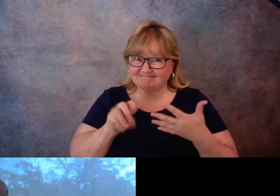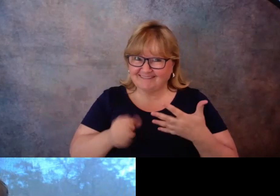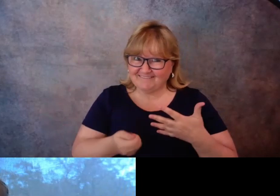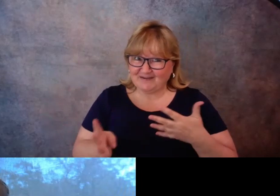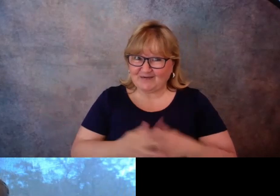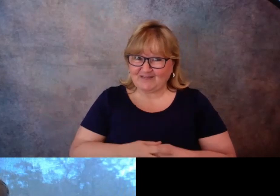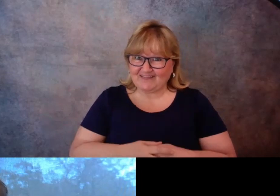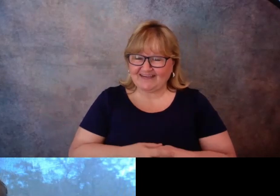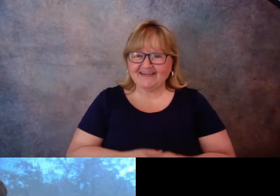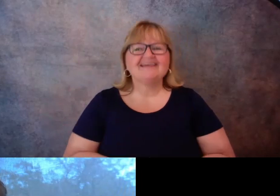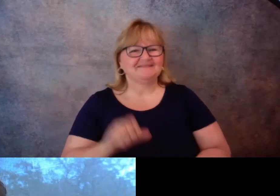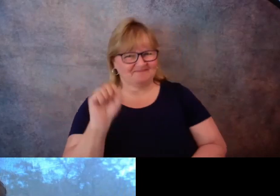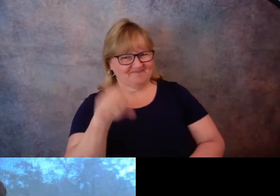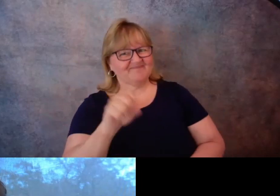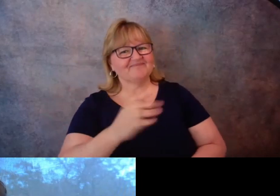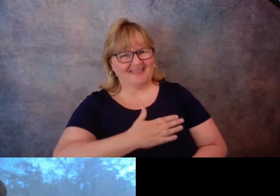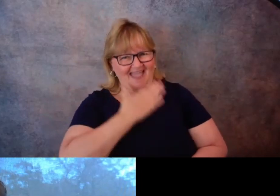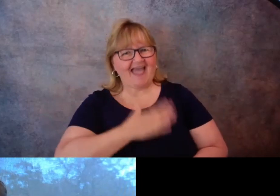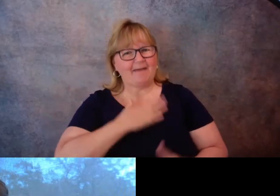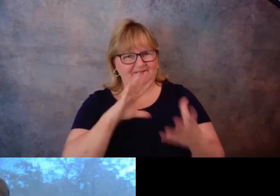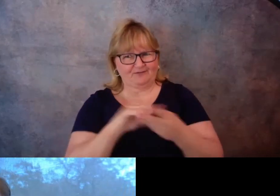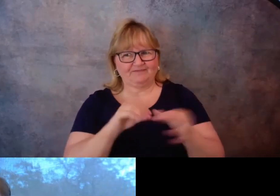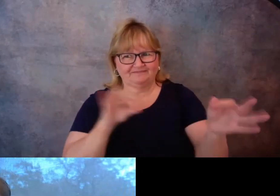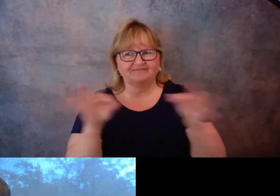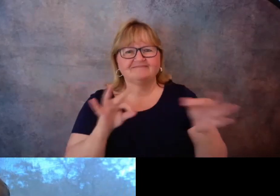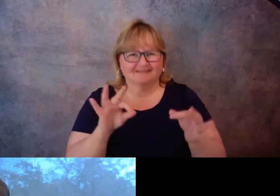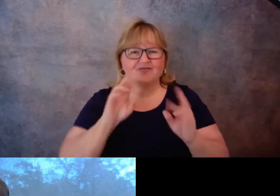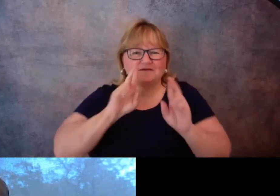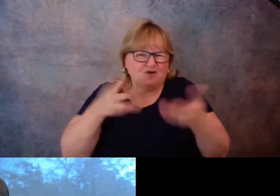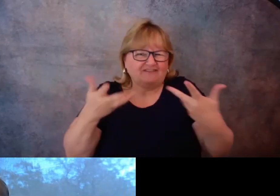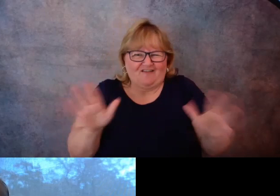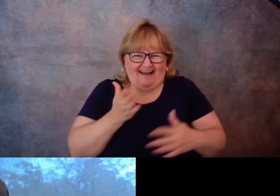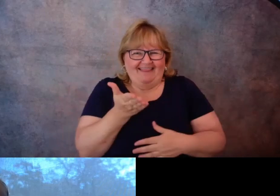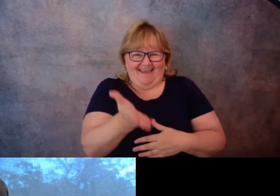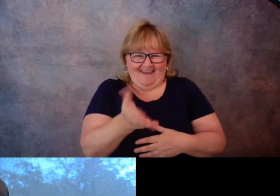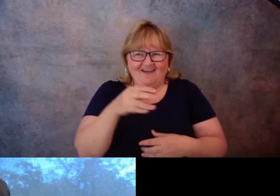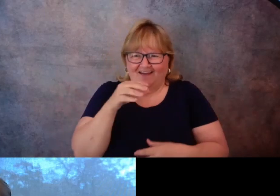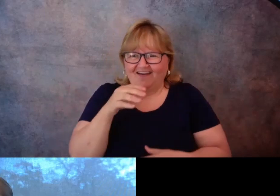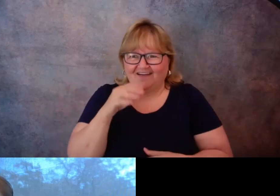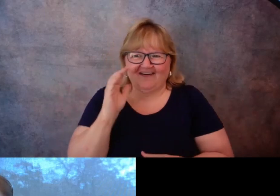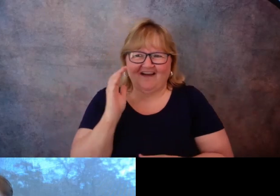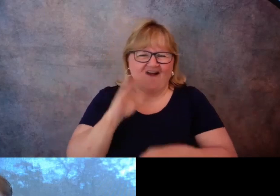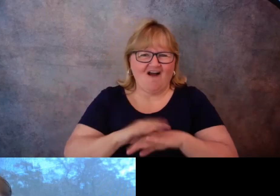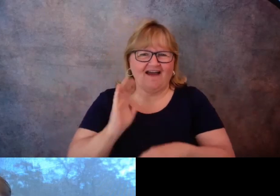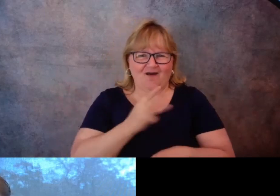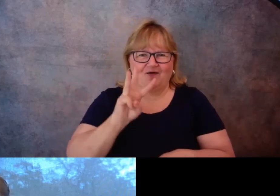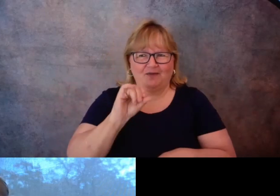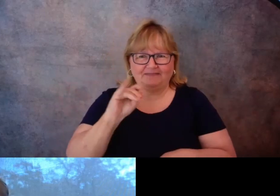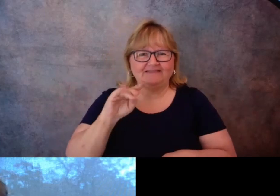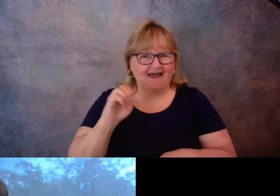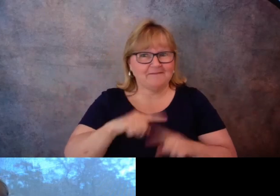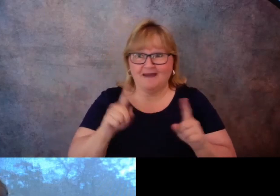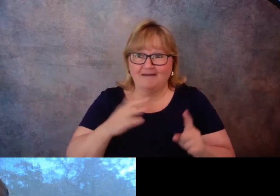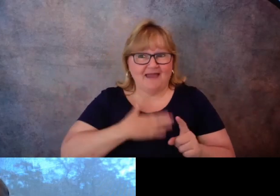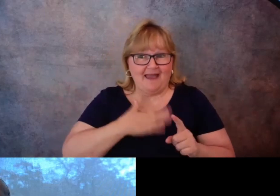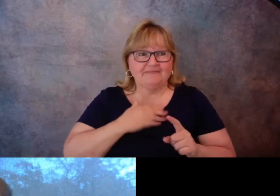Yes, very happy to do so. In fact, the report is in the public domain already. It's on our website, but I'm happy to send